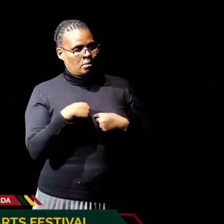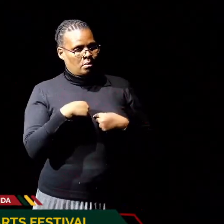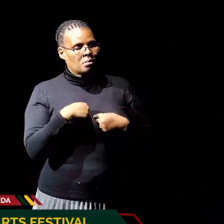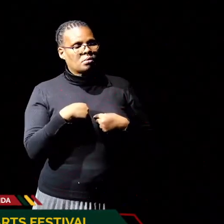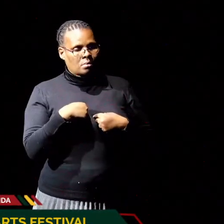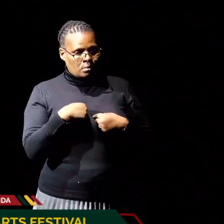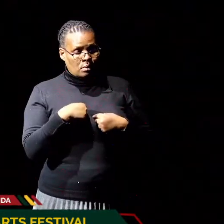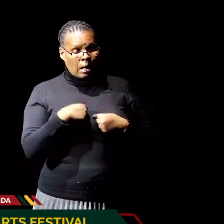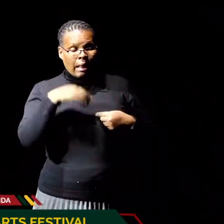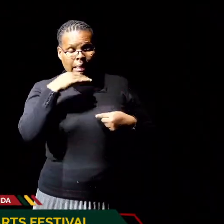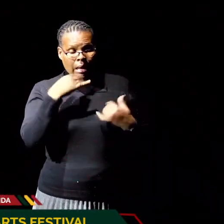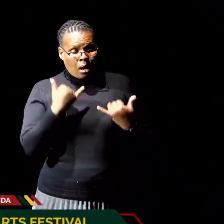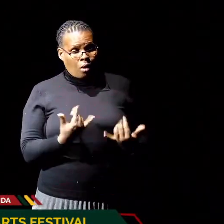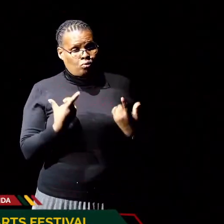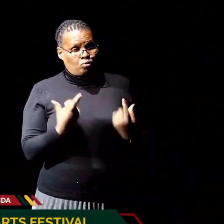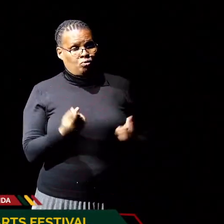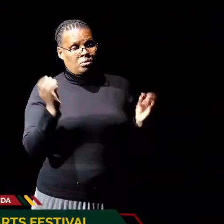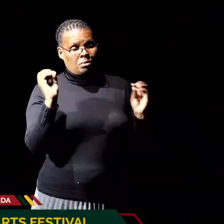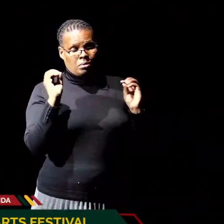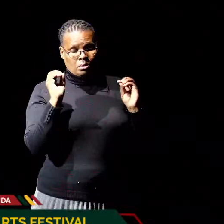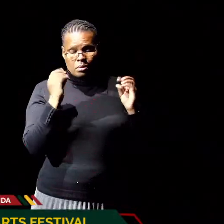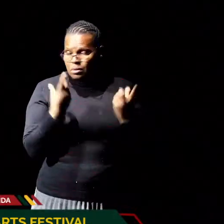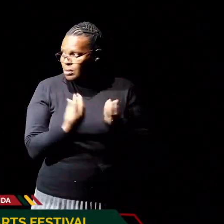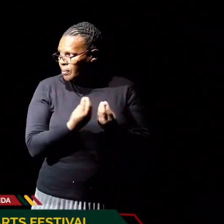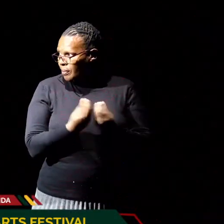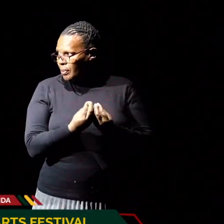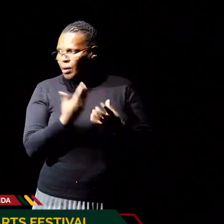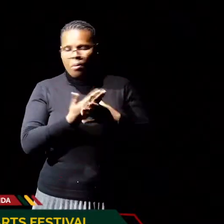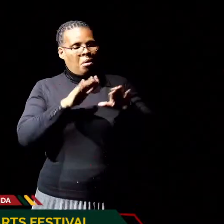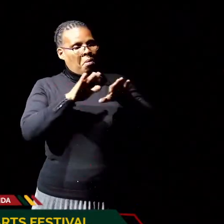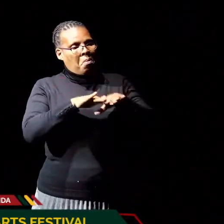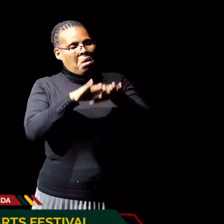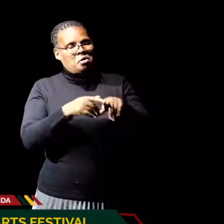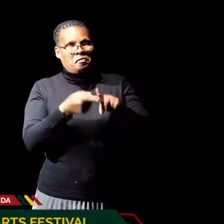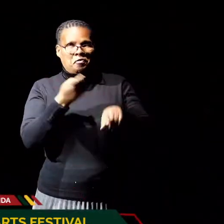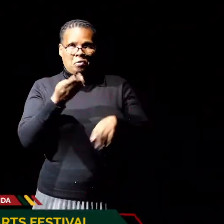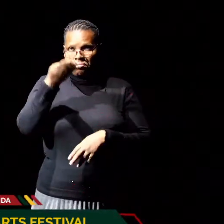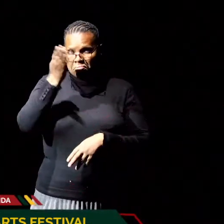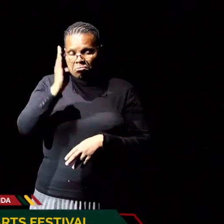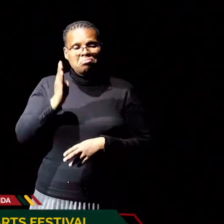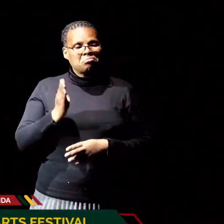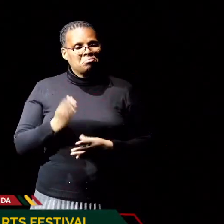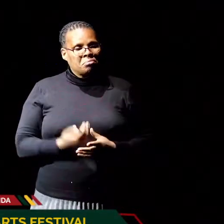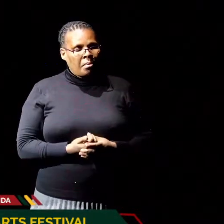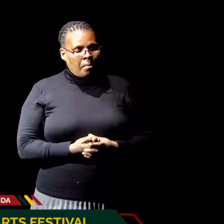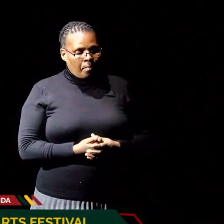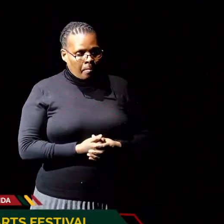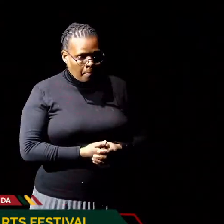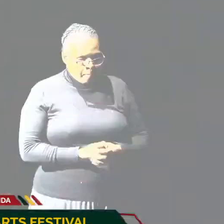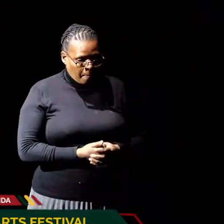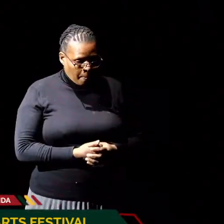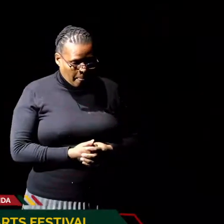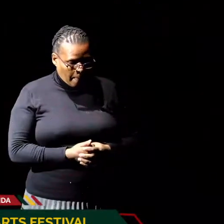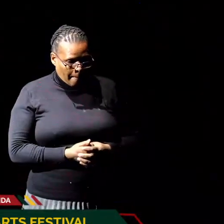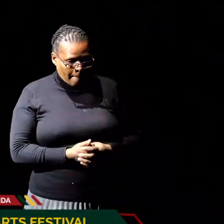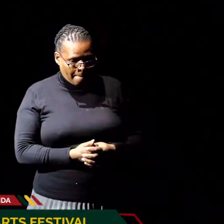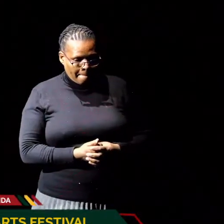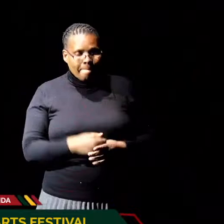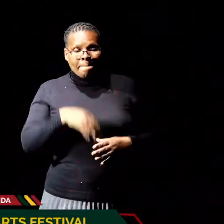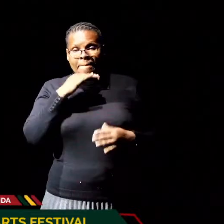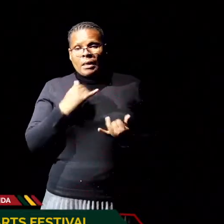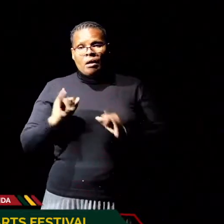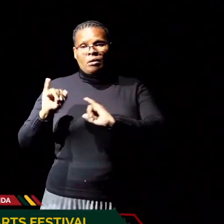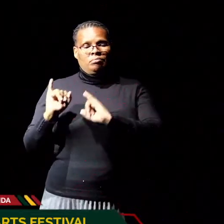occasion, so that we know everything that we're going to do is going to be blessed by Him. In doing that, then, we are going to